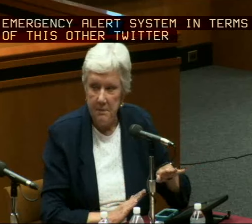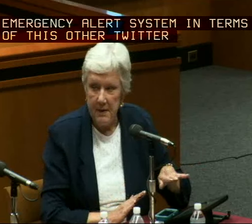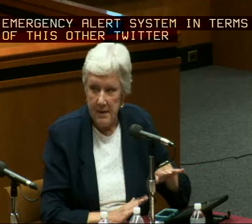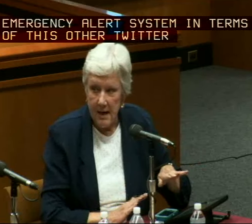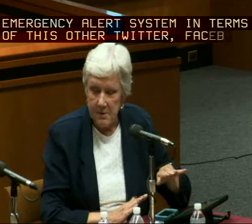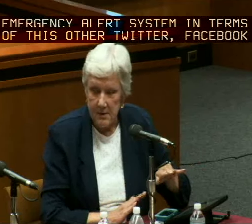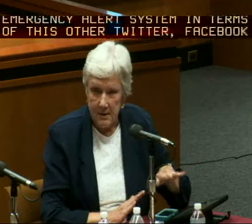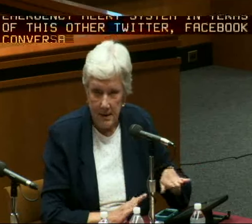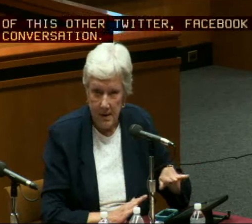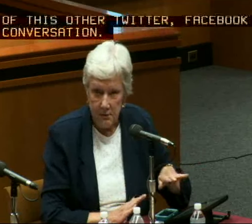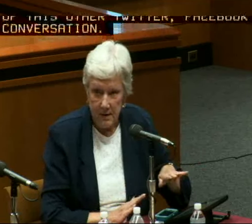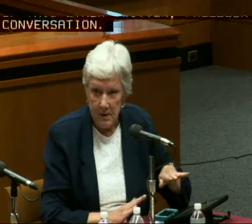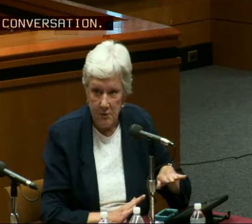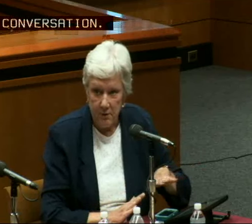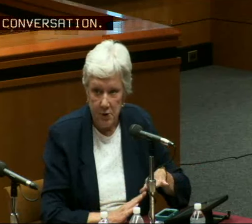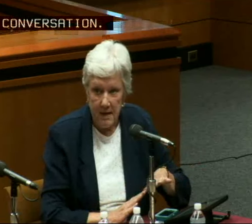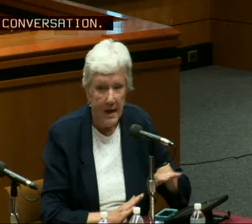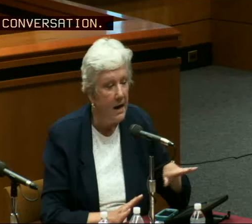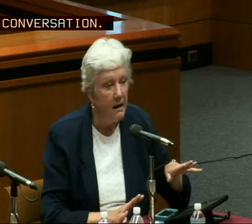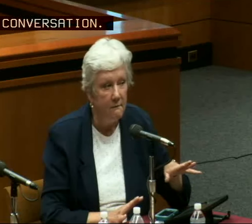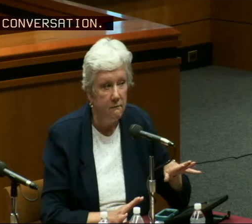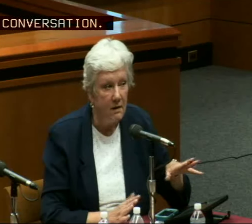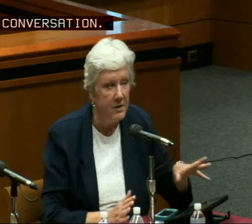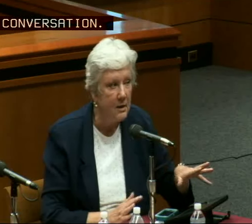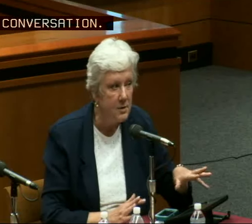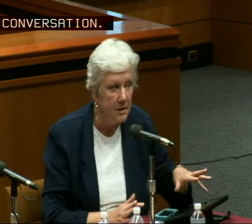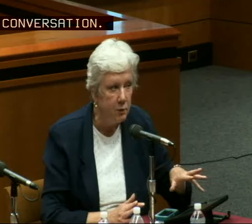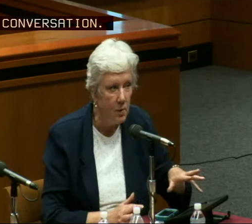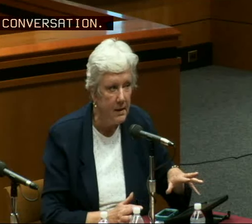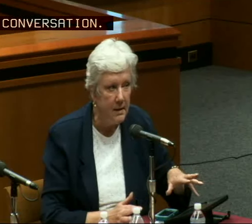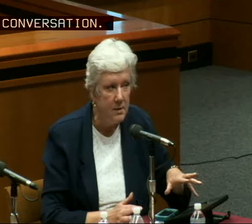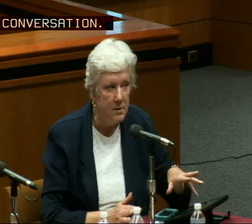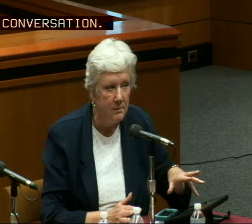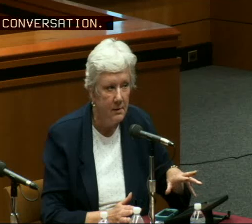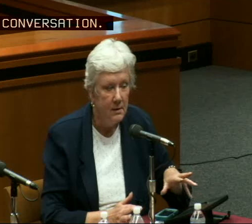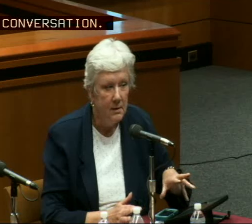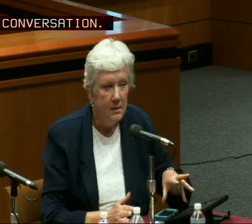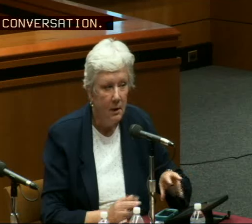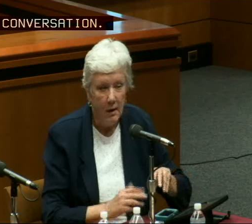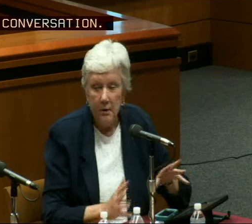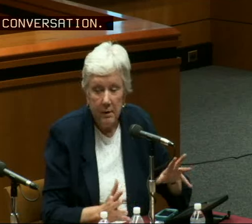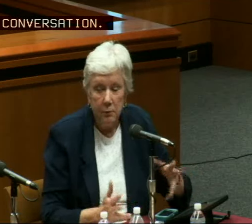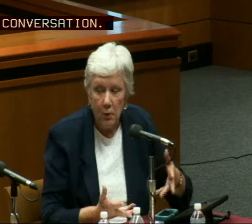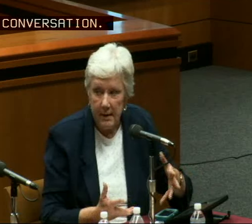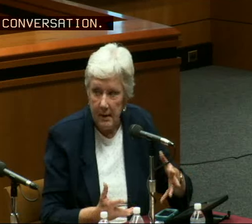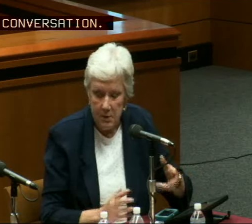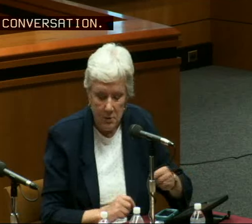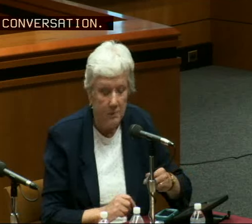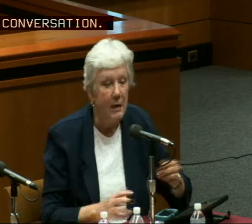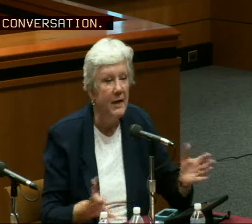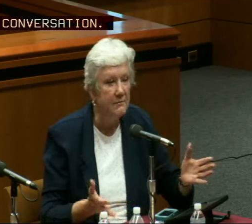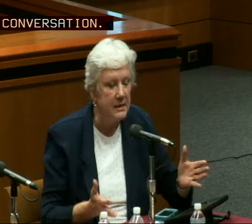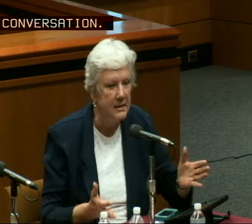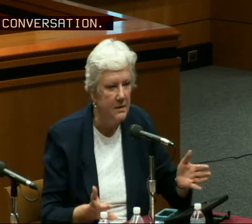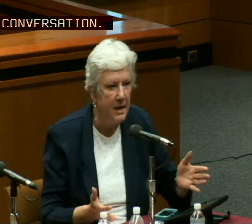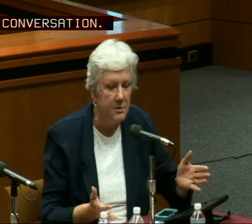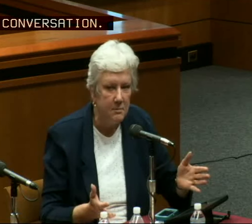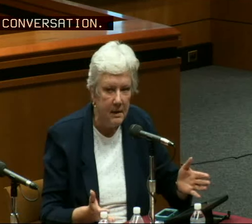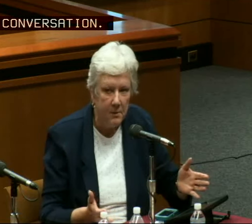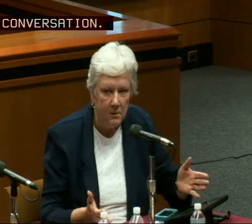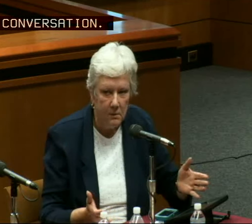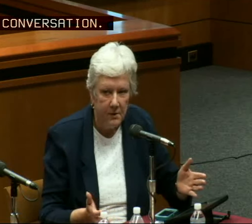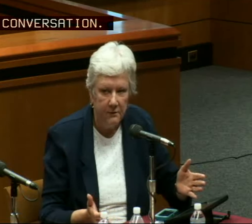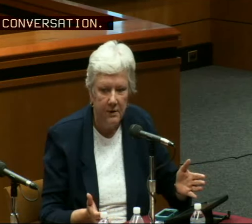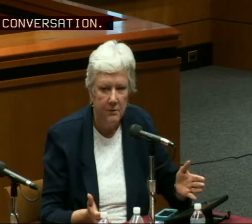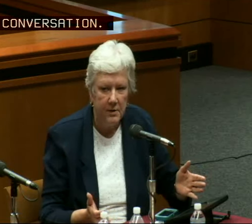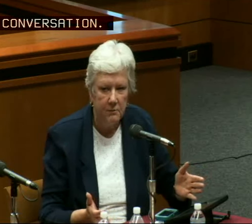6,000 PSAPs in the country, each of which may have 1,000 employees or 100 employees. So now we have 60,000